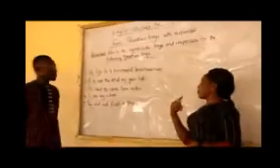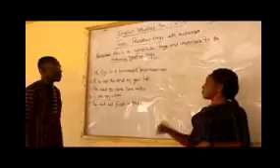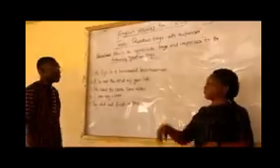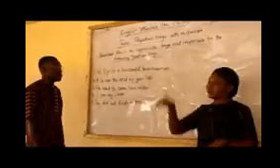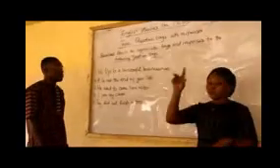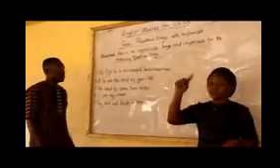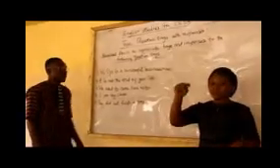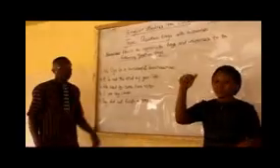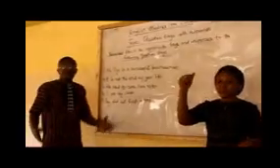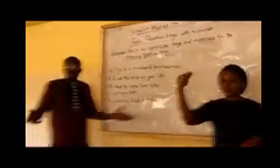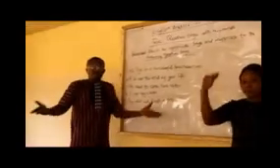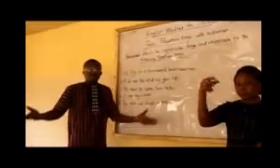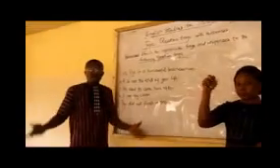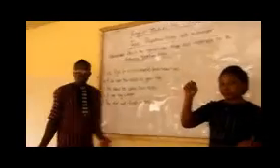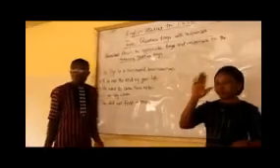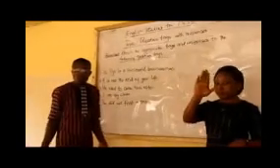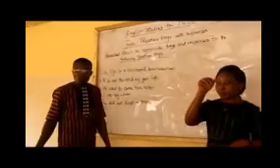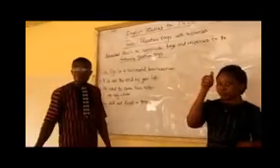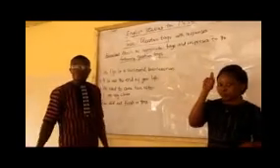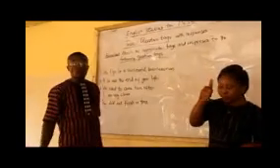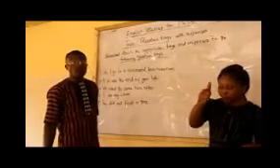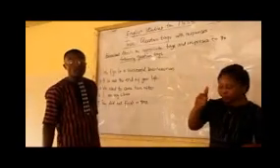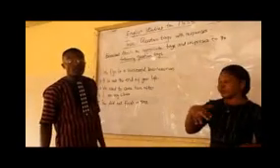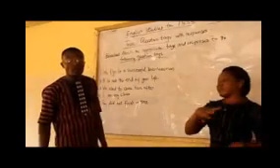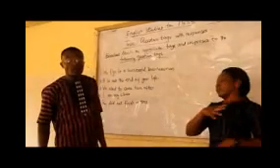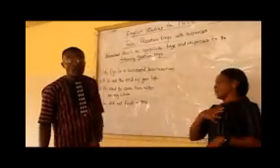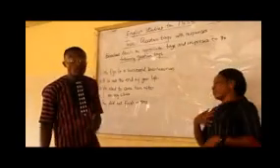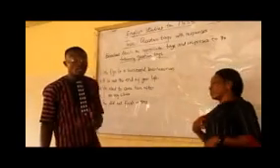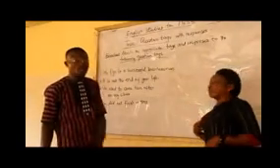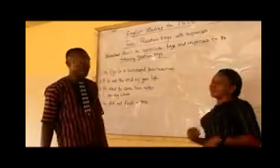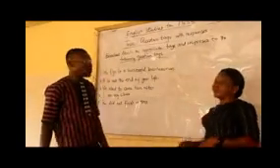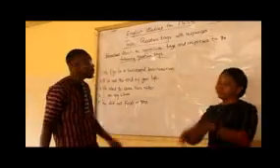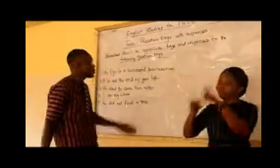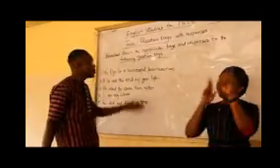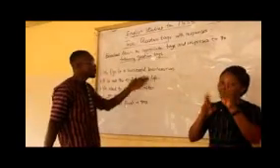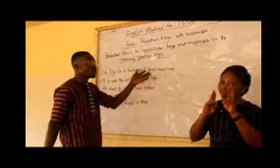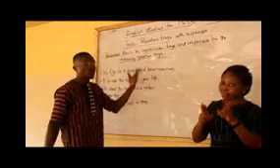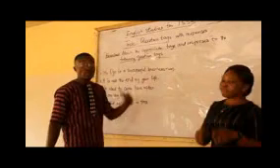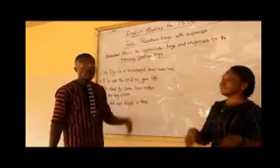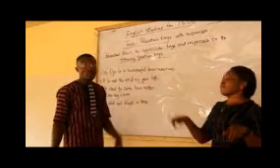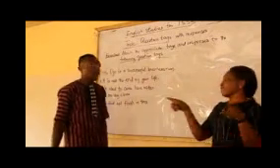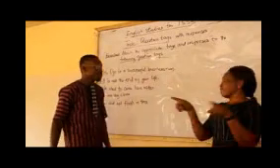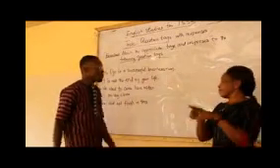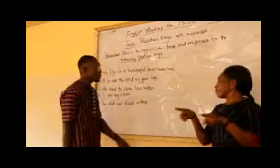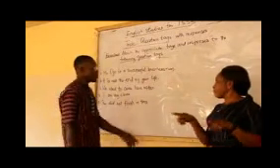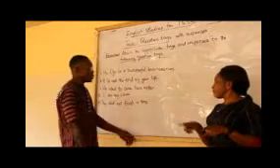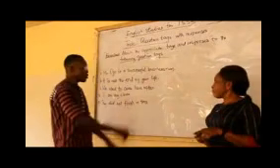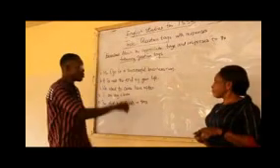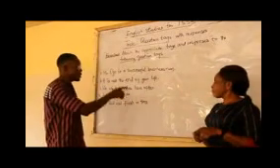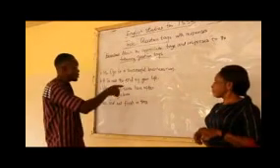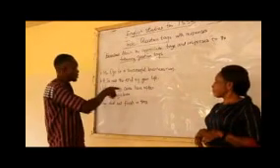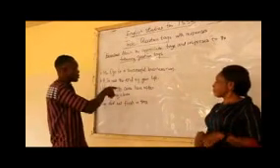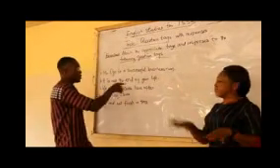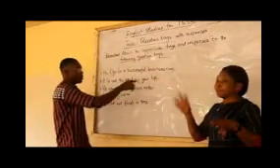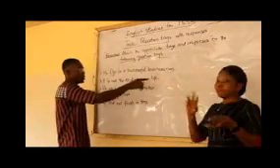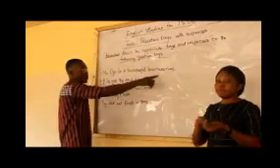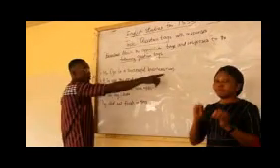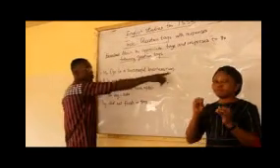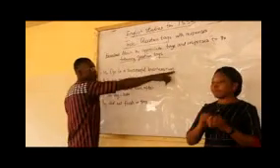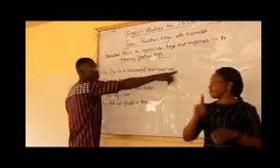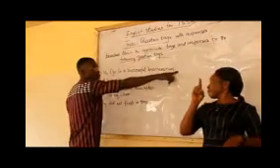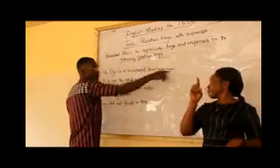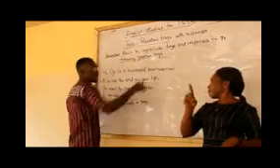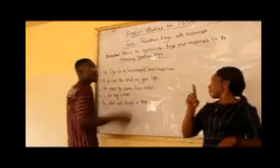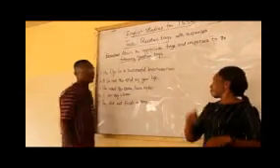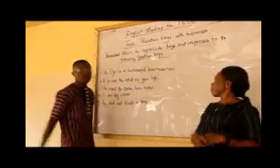responses. But why keep you bored since you're already bored at home? I want to make it more interesting. So please